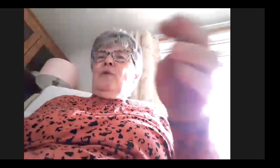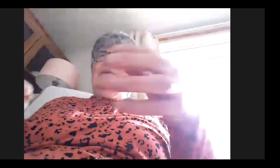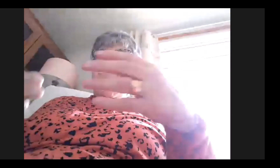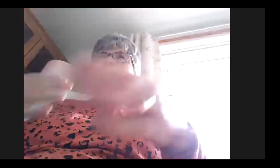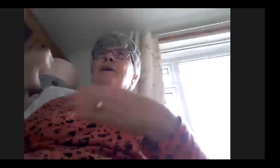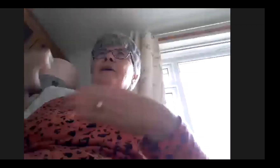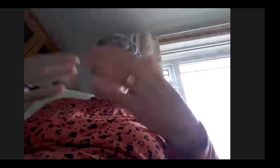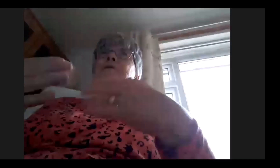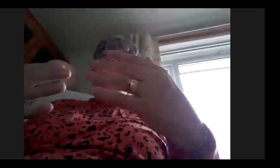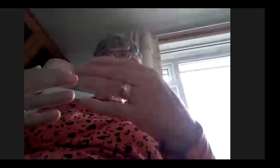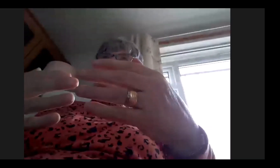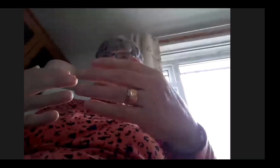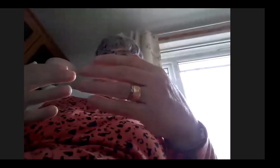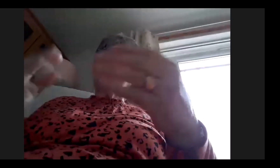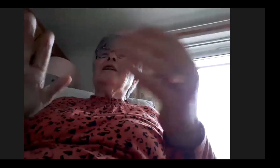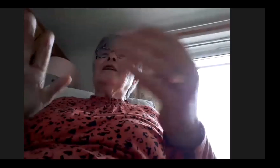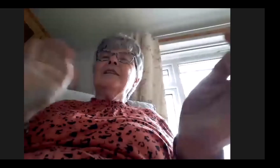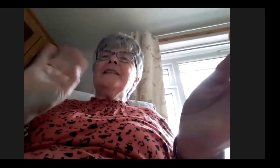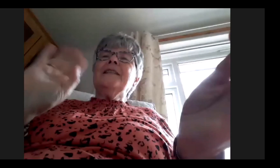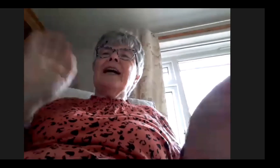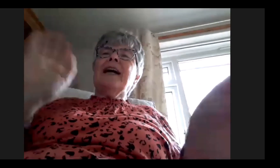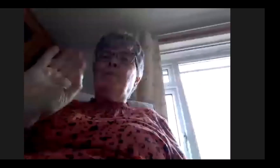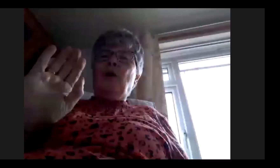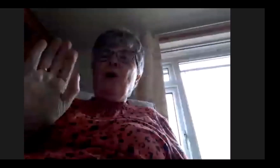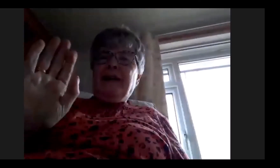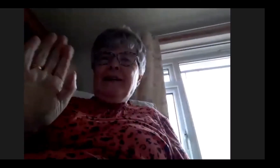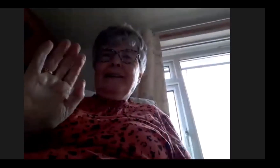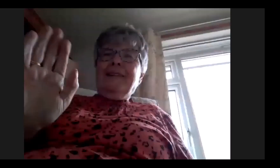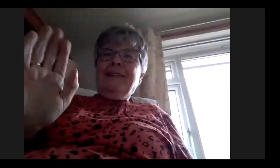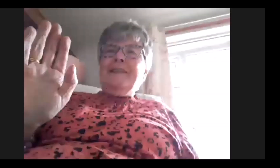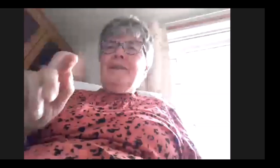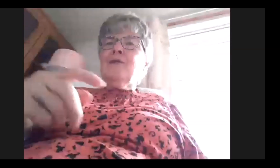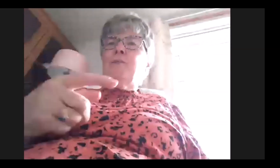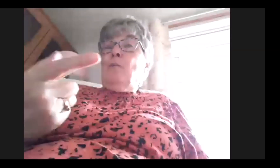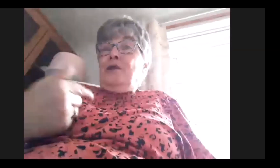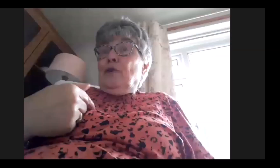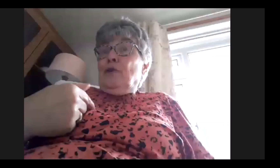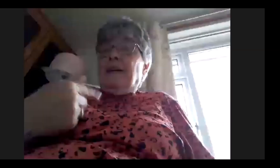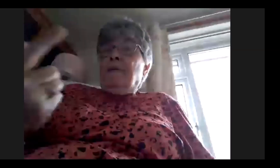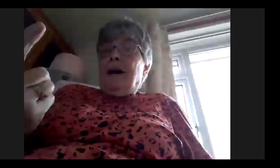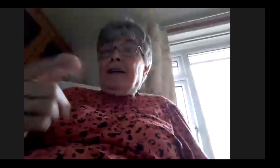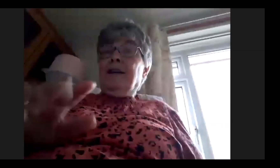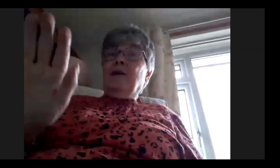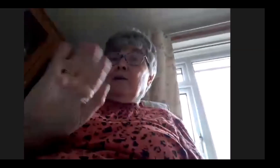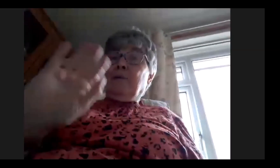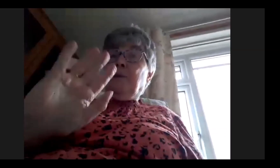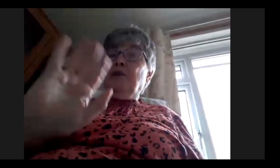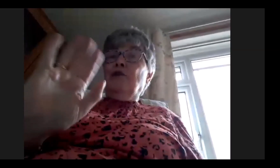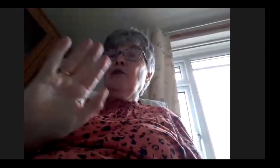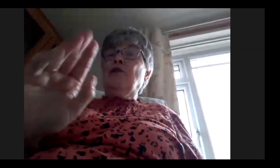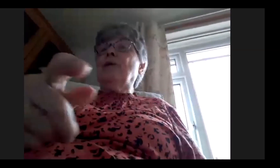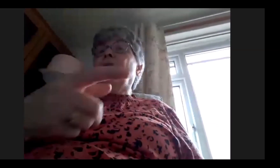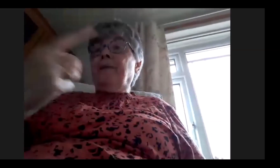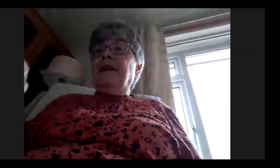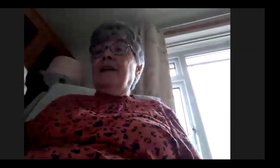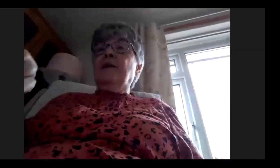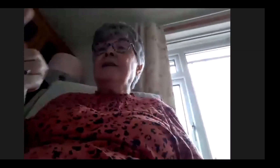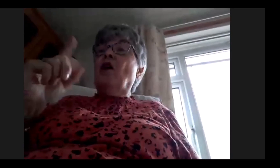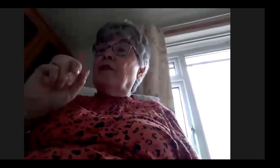What am I looking for? Like if you say goodbye, you know, that's what we do anyway. But you just do that and they know it's either